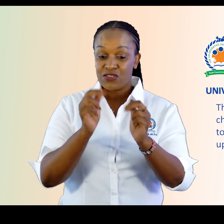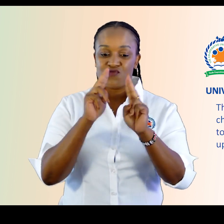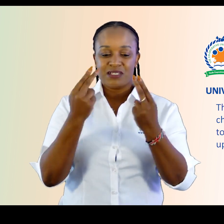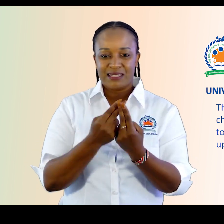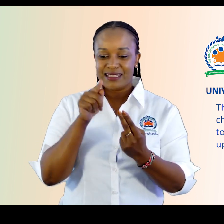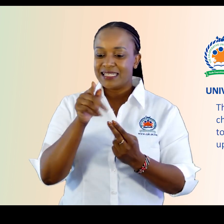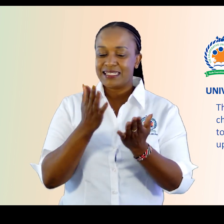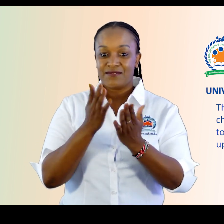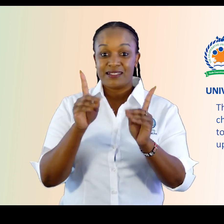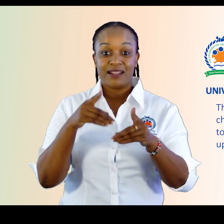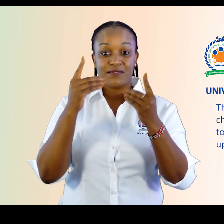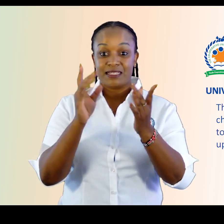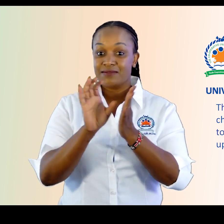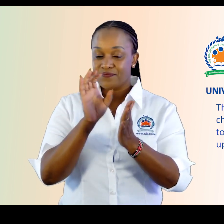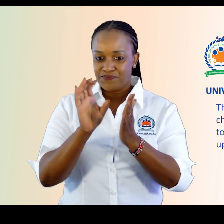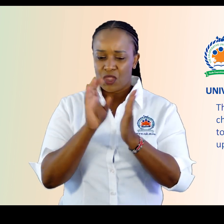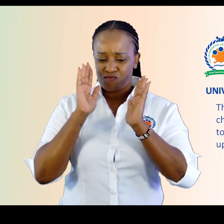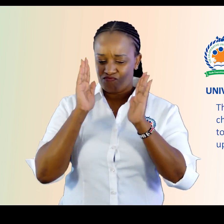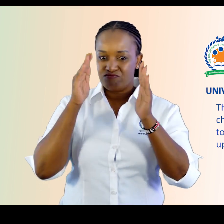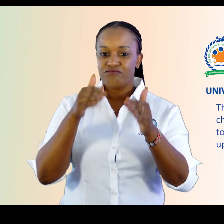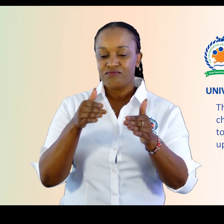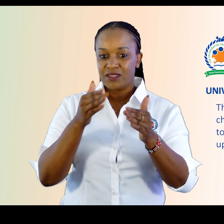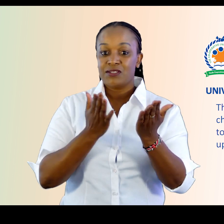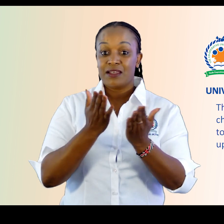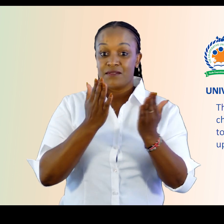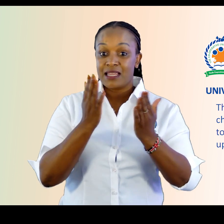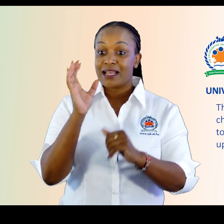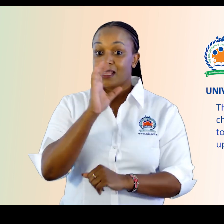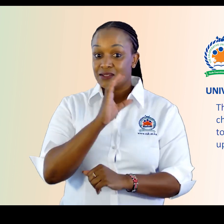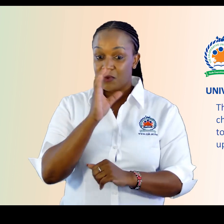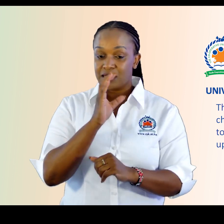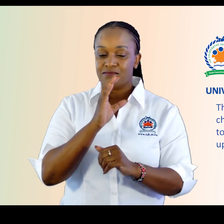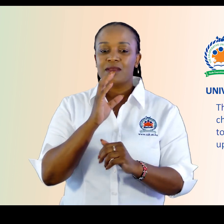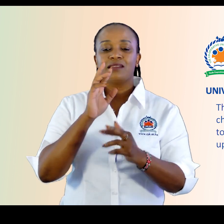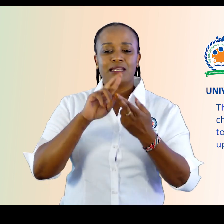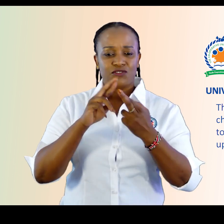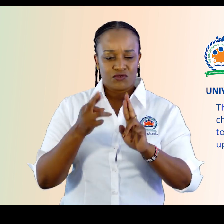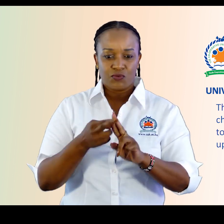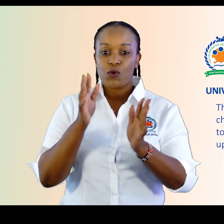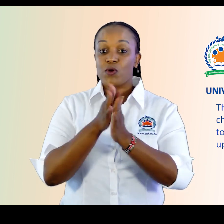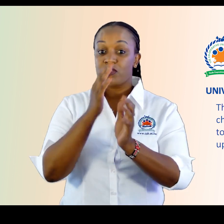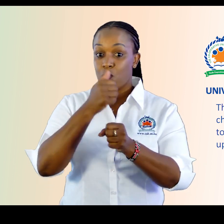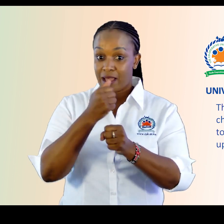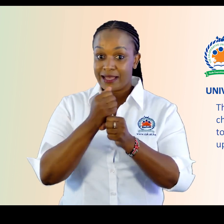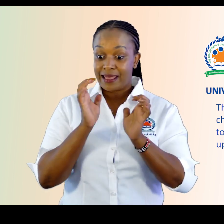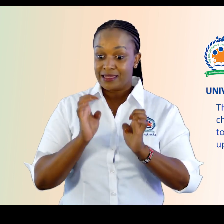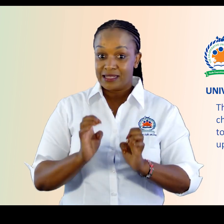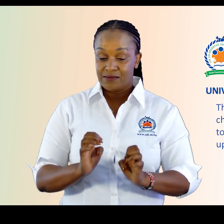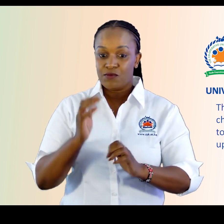service delivery charter commits to serving its clients with respect to work ethics, professional conduct, and